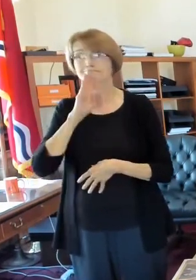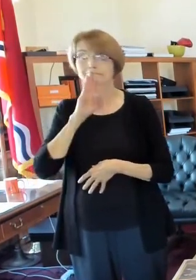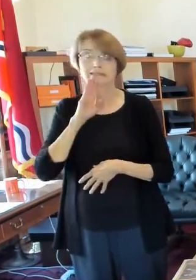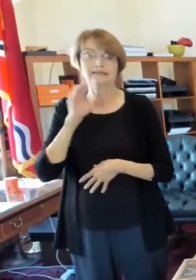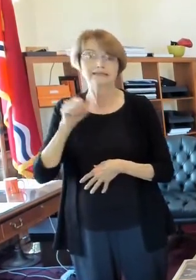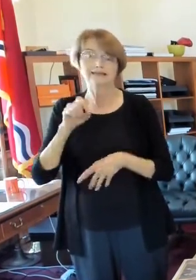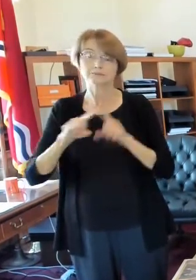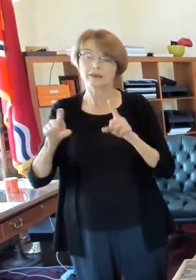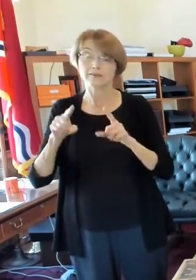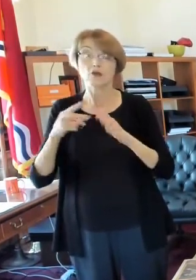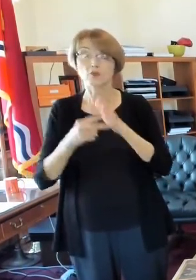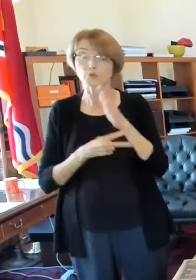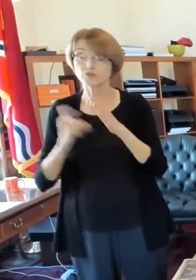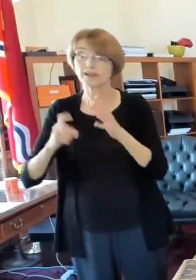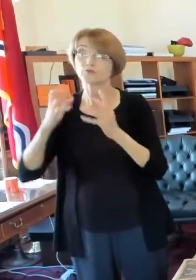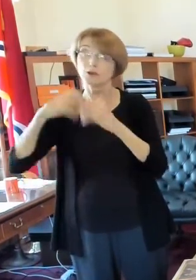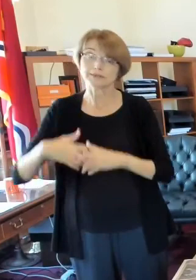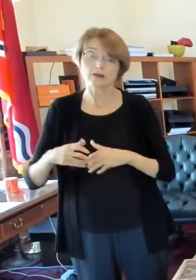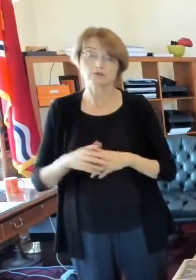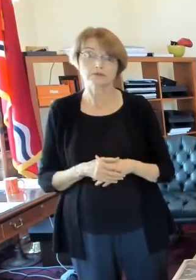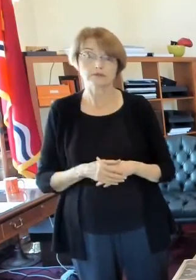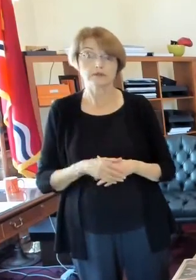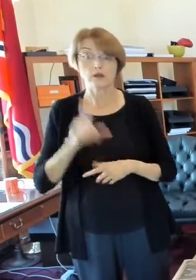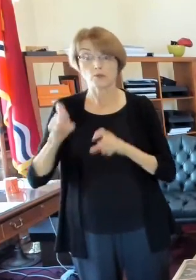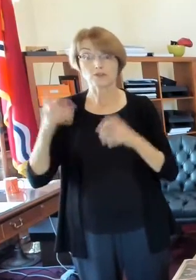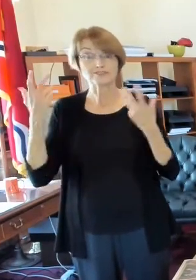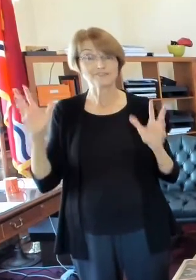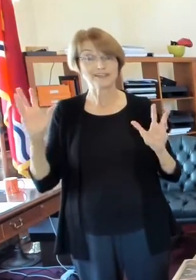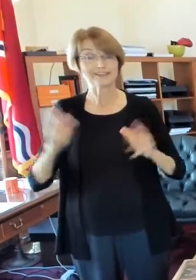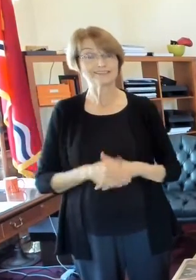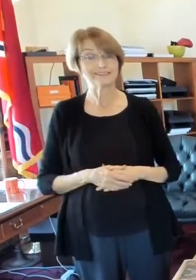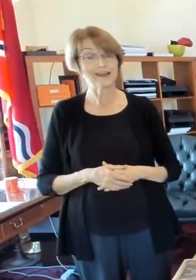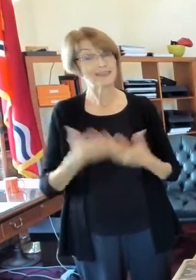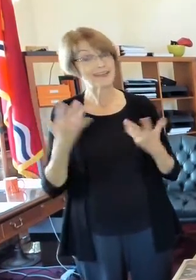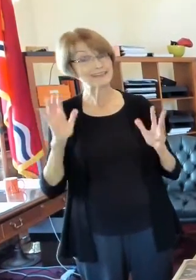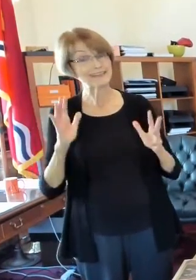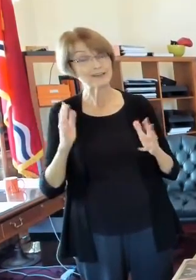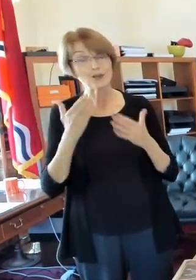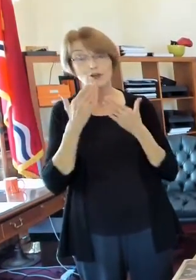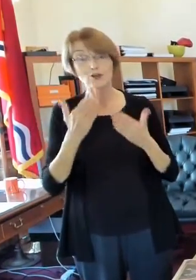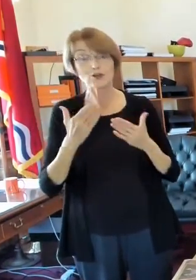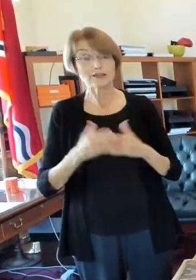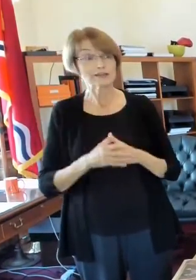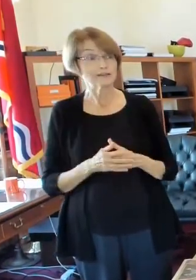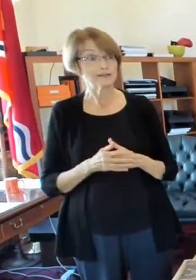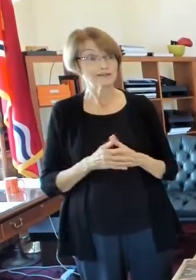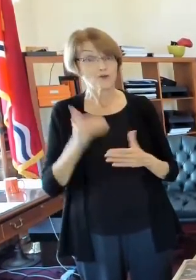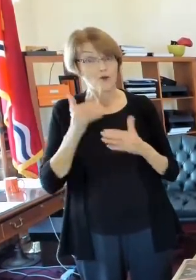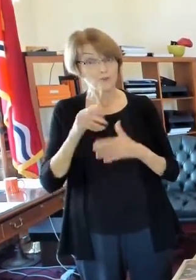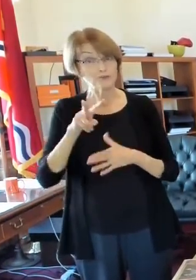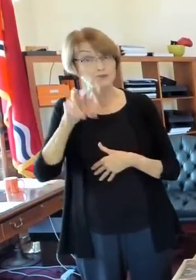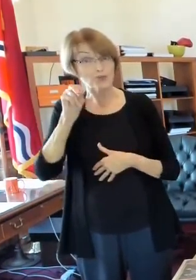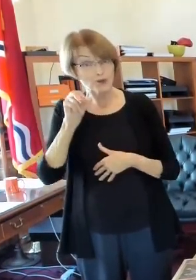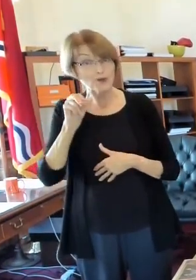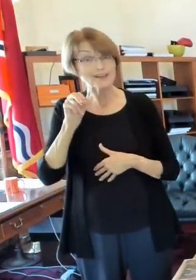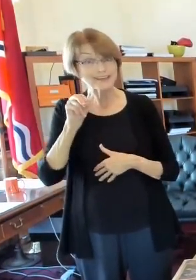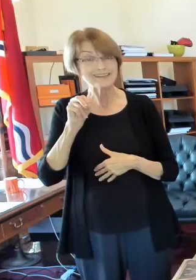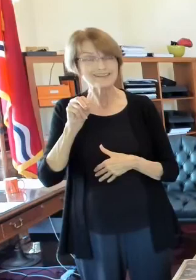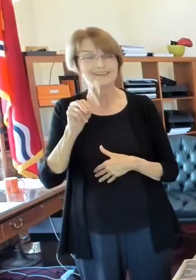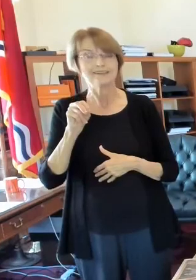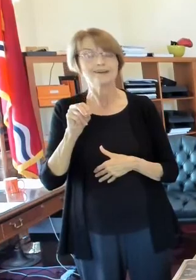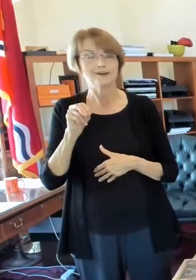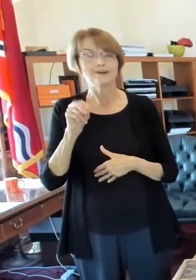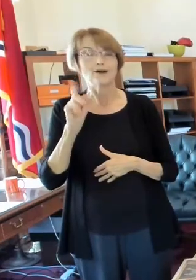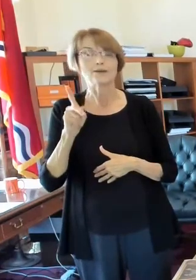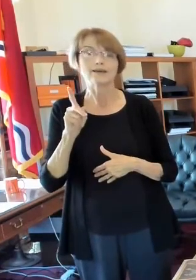to come down. That's it for questions today, Mayor. That's it? Good. Is it Almost 2:30. Almost 2:30 already.